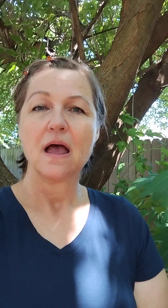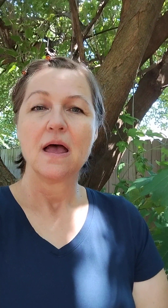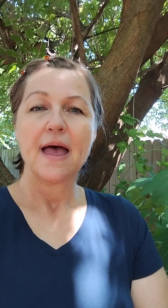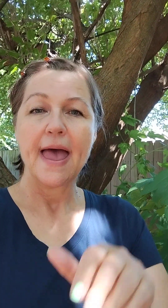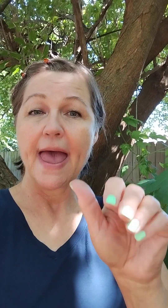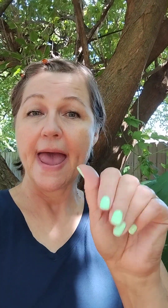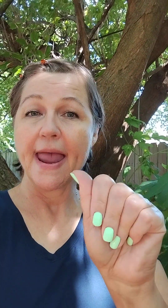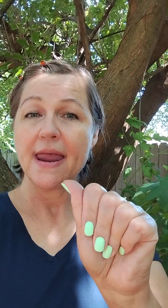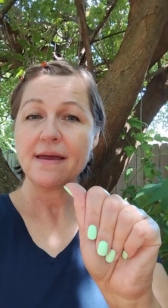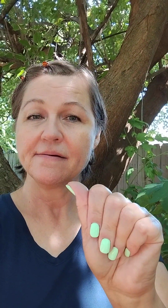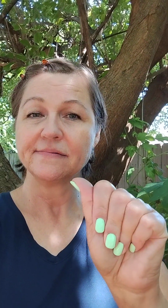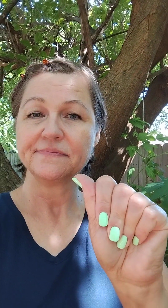A